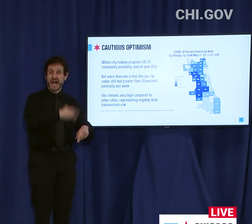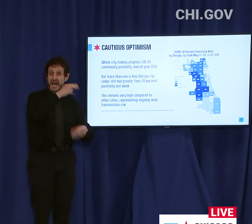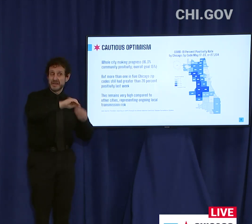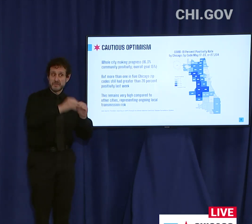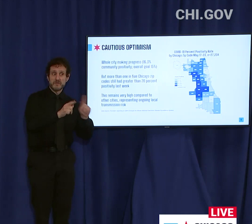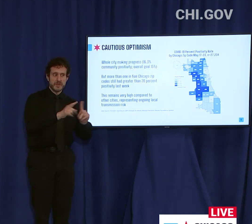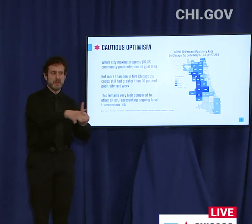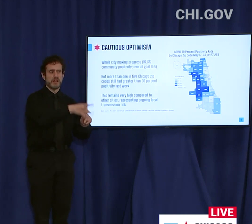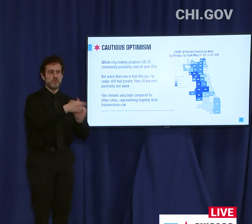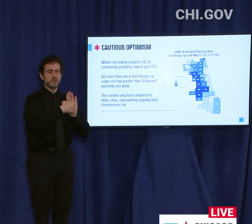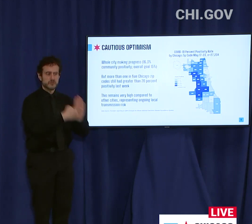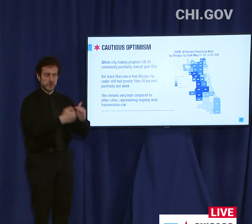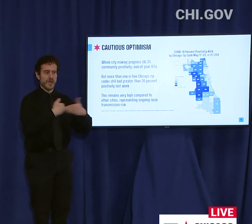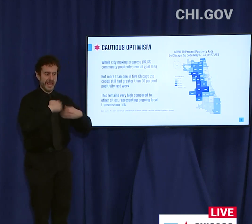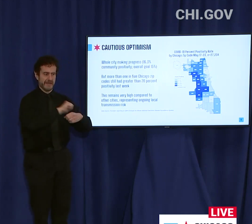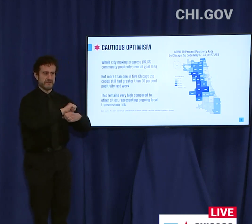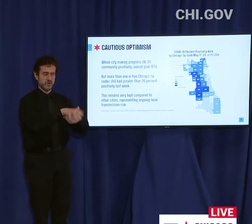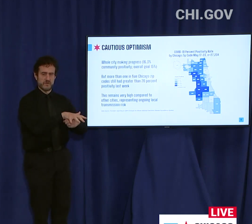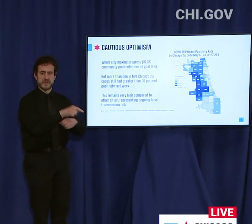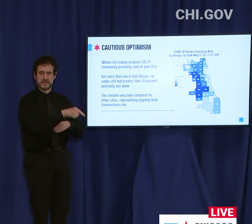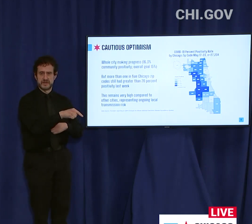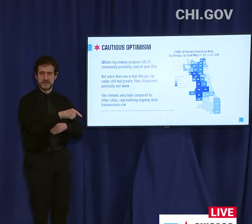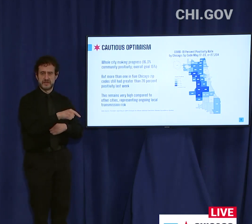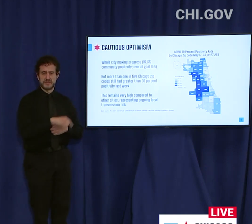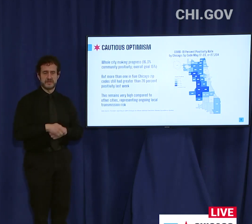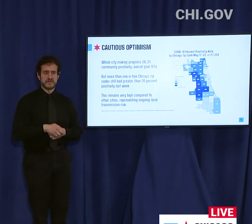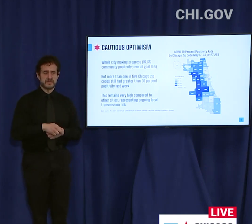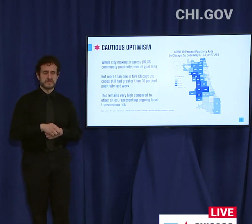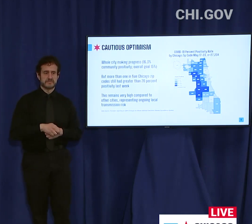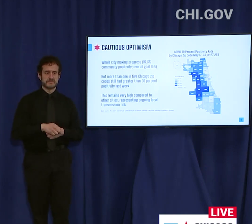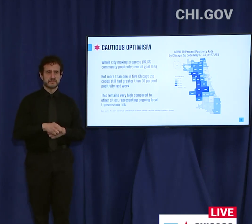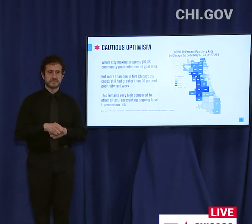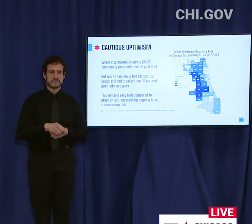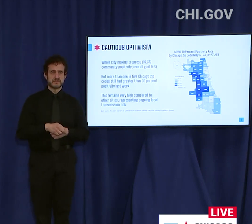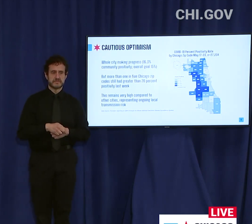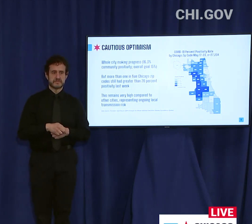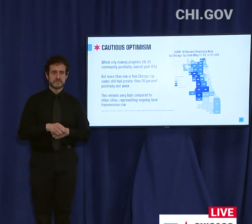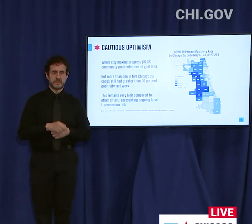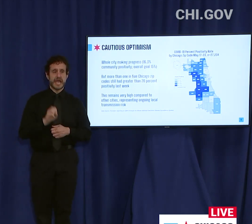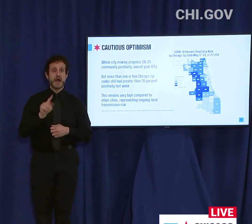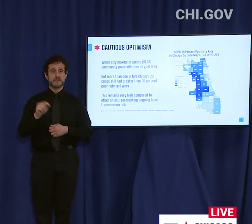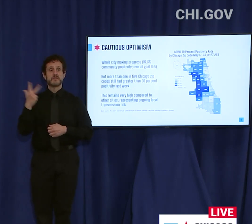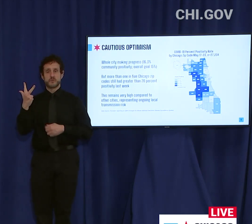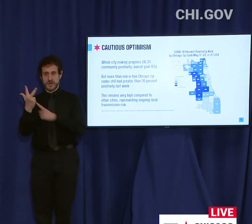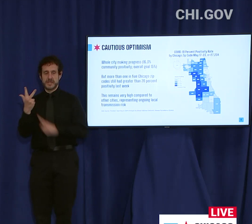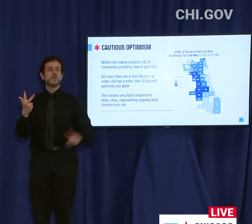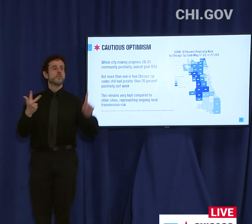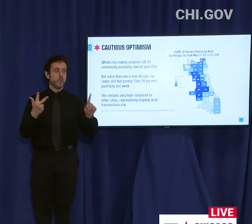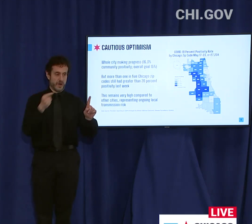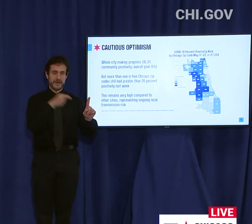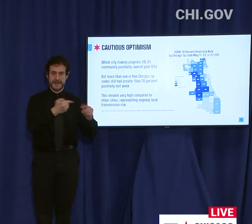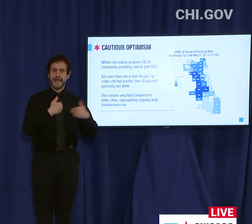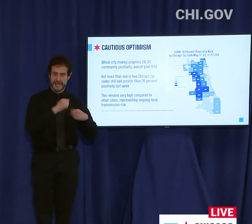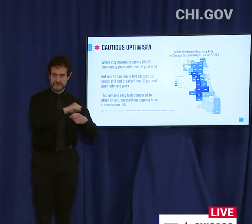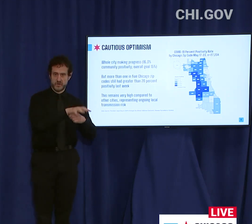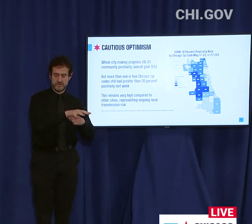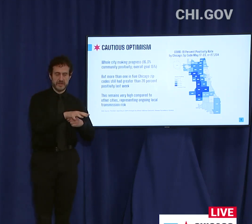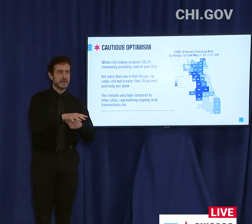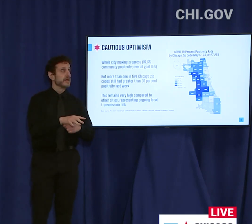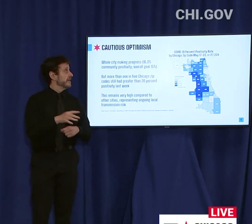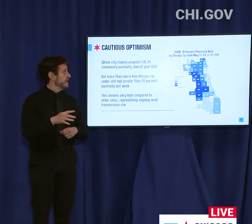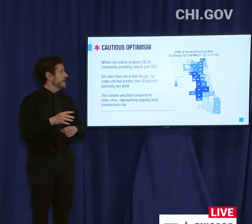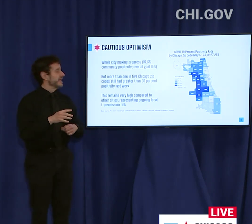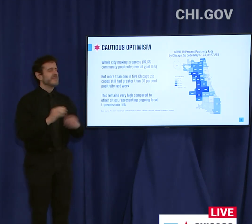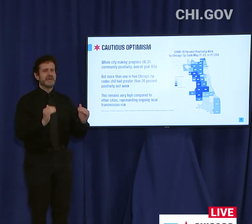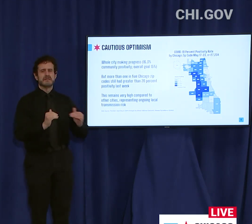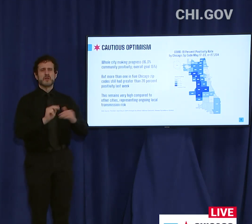3 people being tested for COVID still being positive. The next darker blue, which you can see extends up into the north side and a little